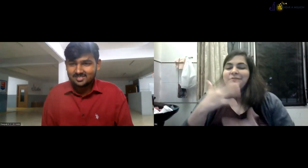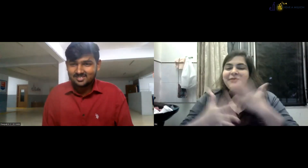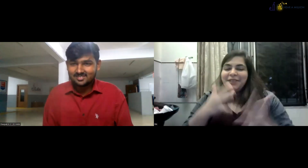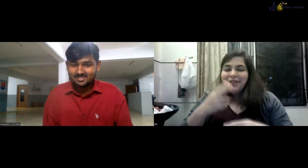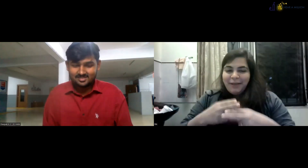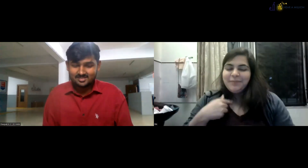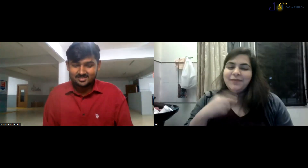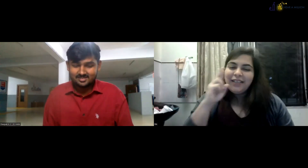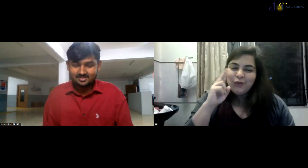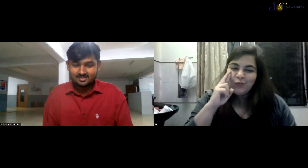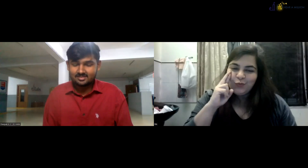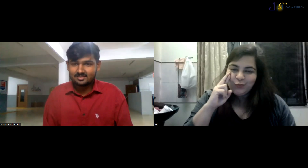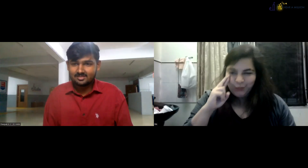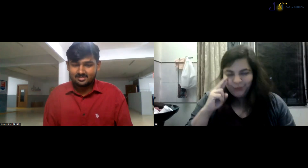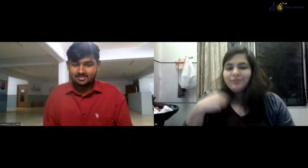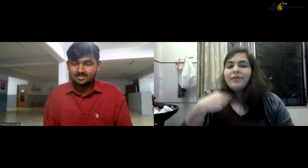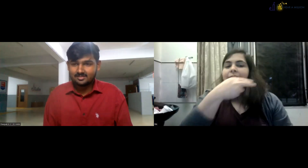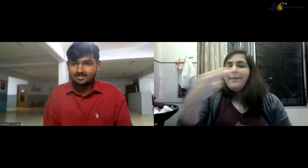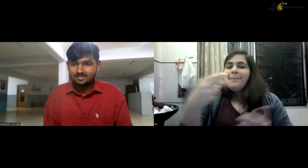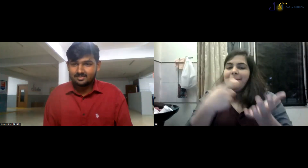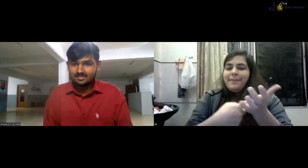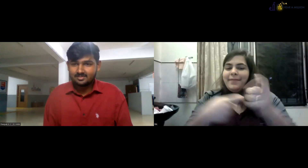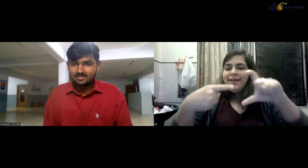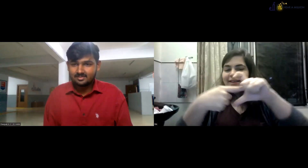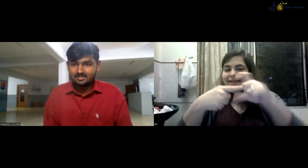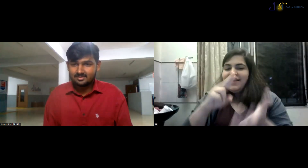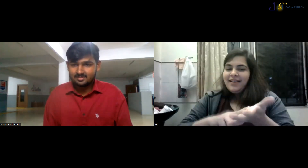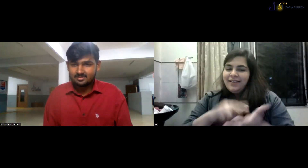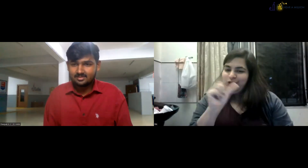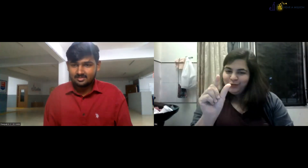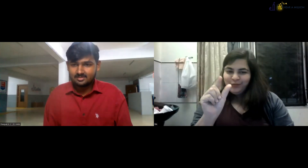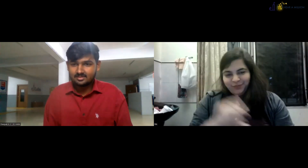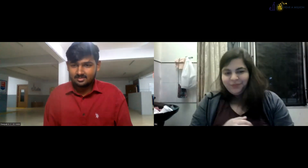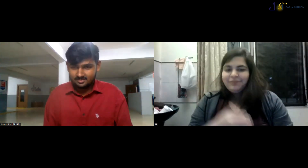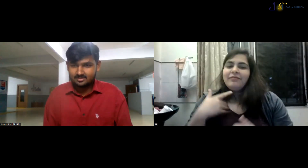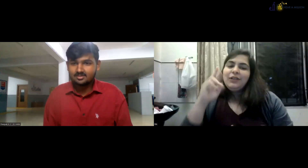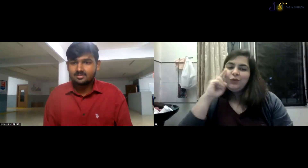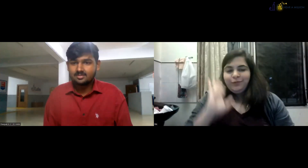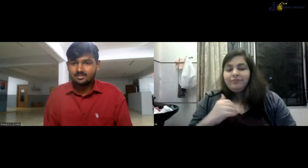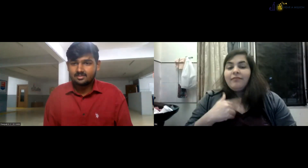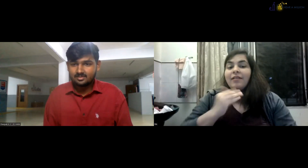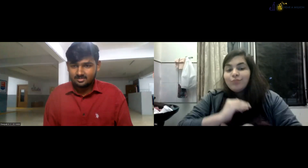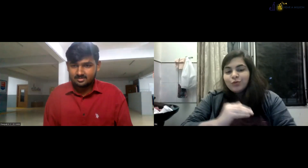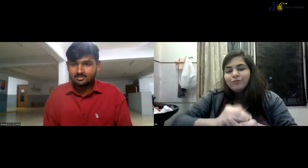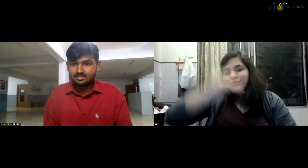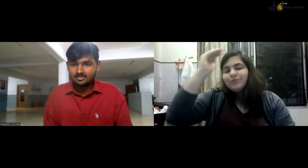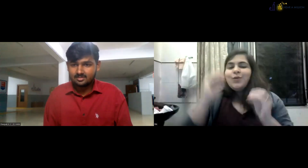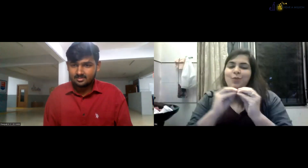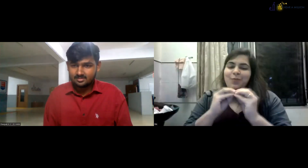yourself? Yes, my sign name is this, and my name is Renu, Renu.